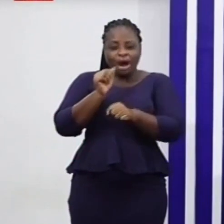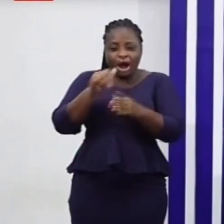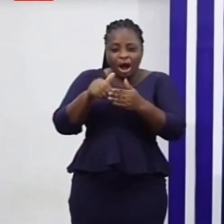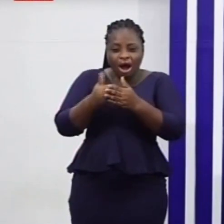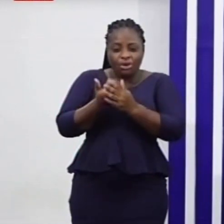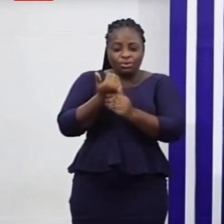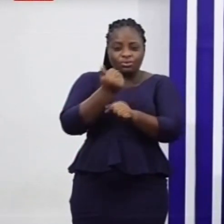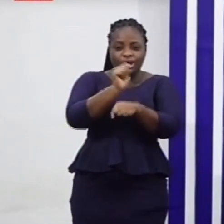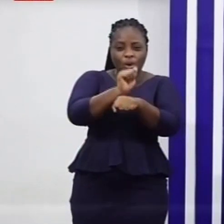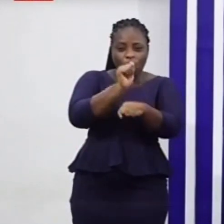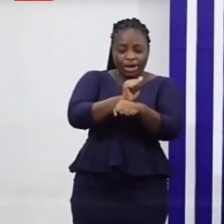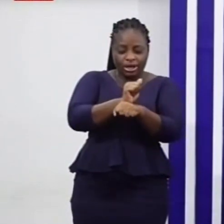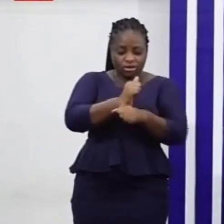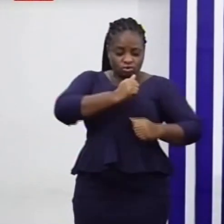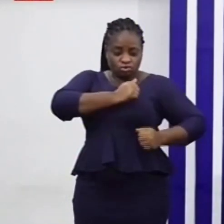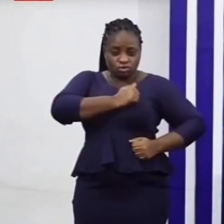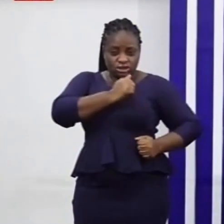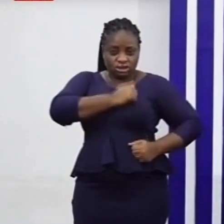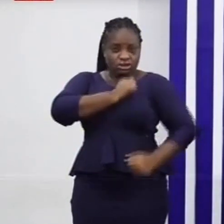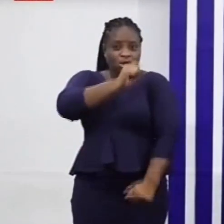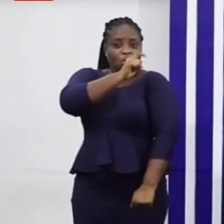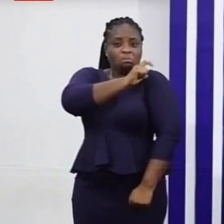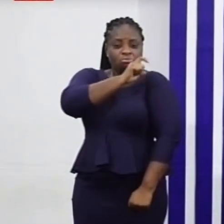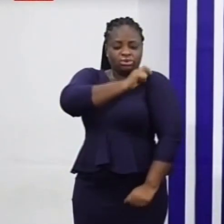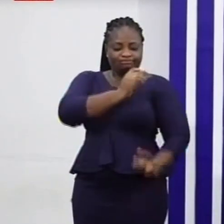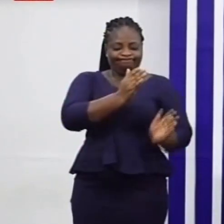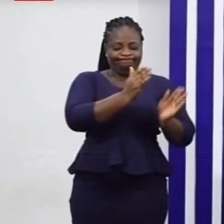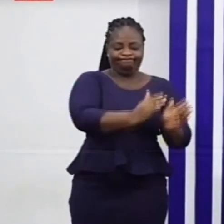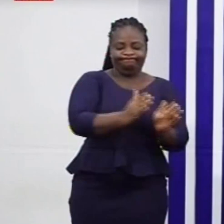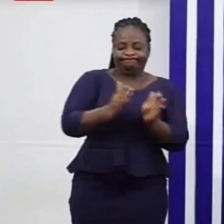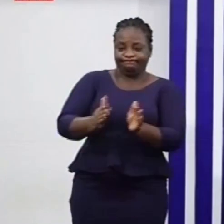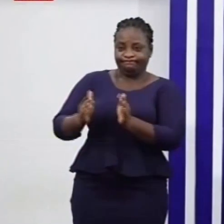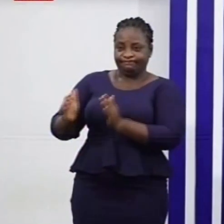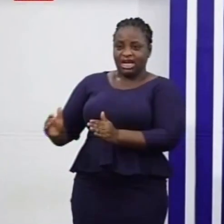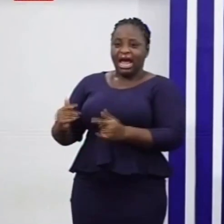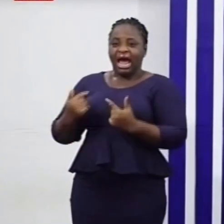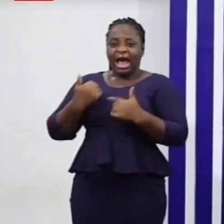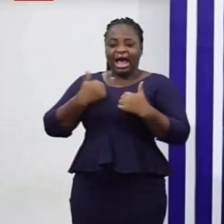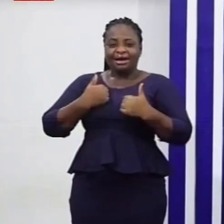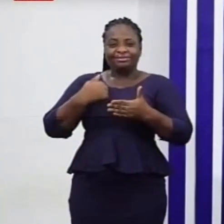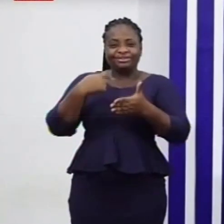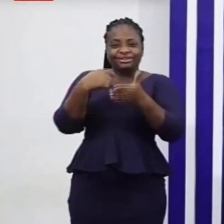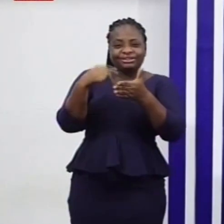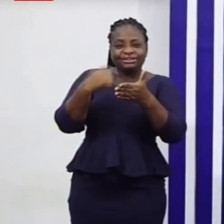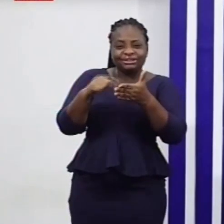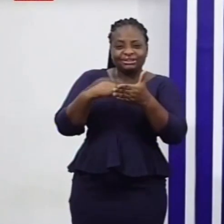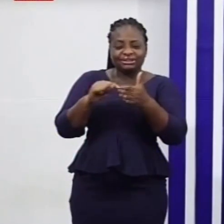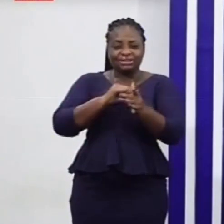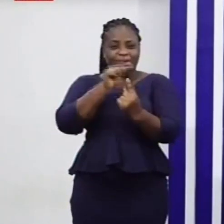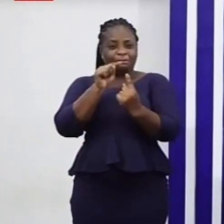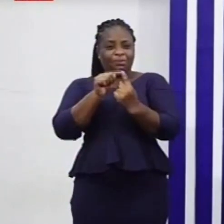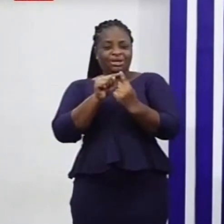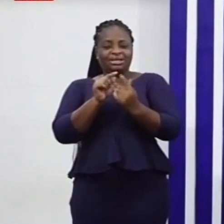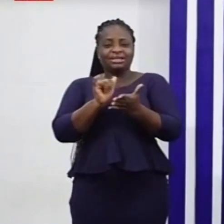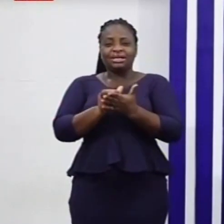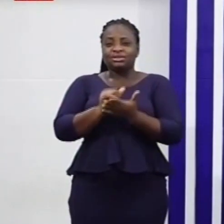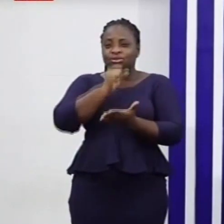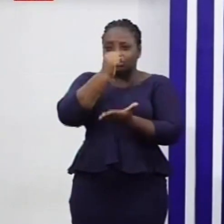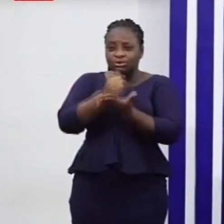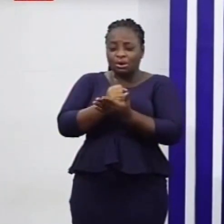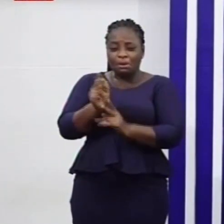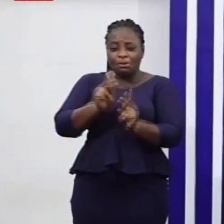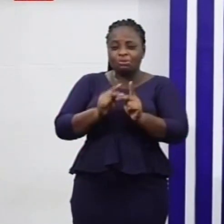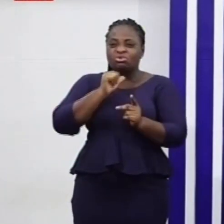our soldiers and the police. We have various checkpoints to ensure that those who do not need to come